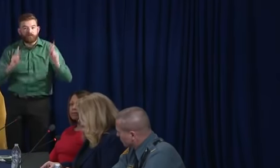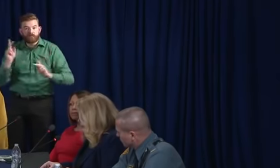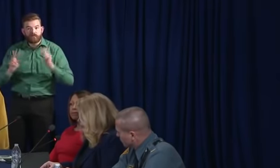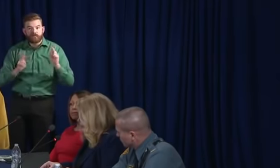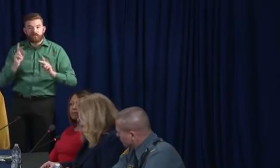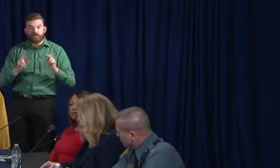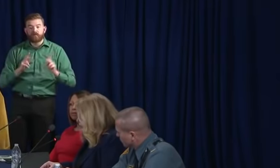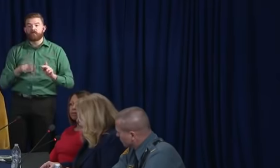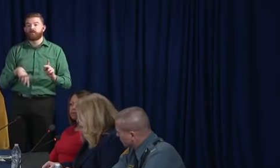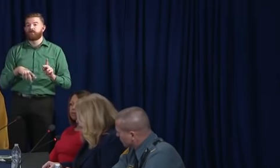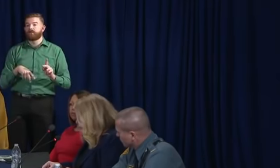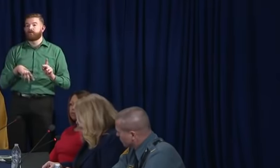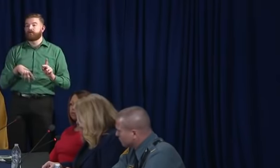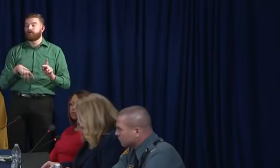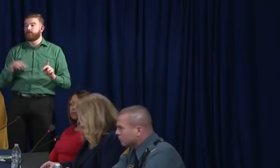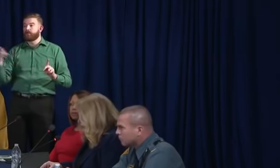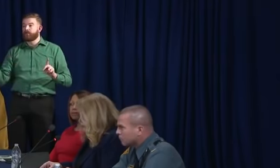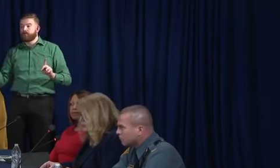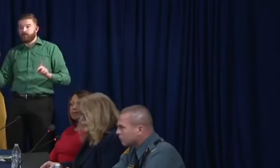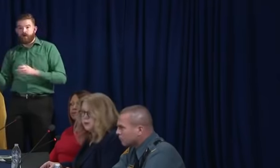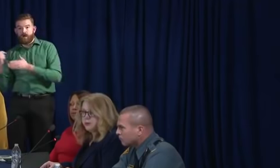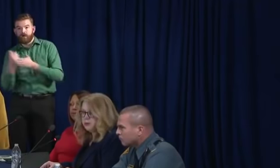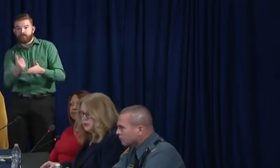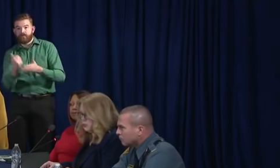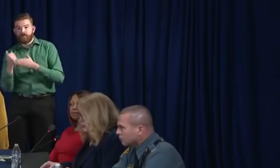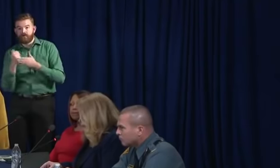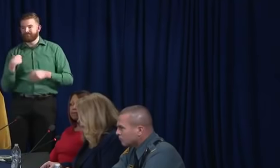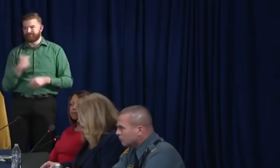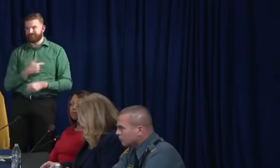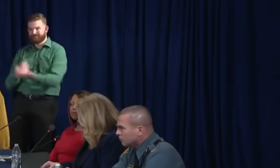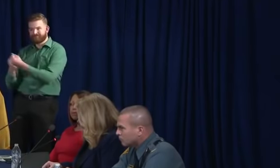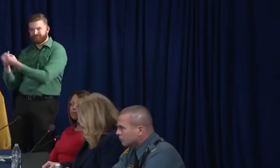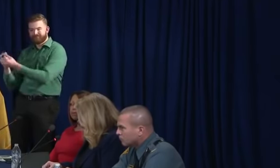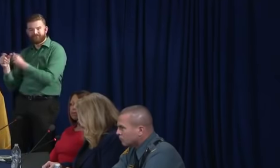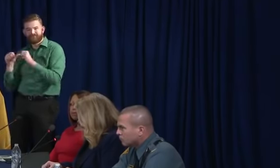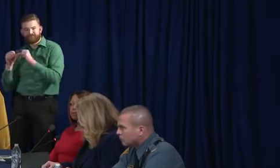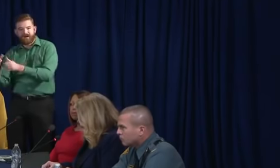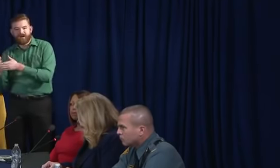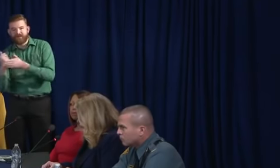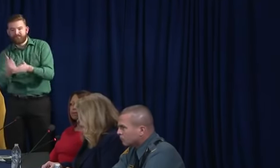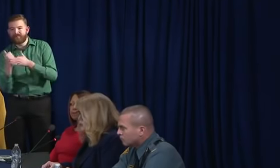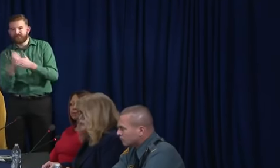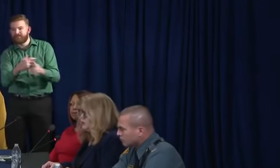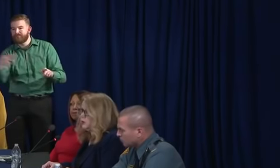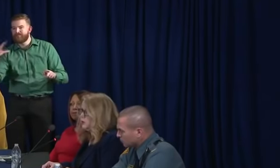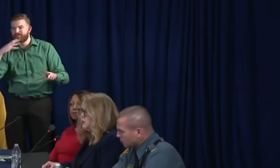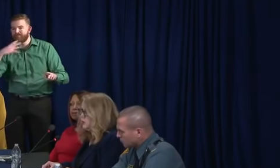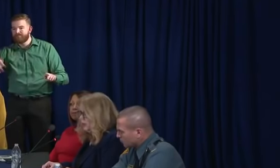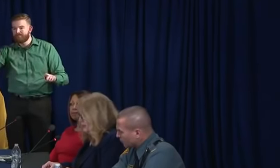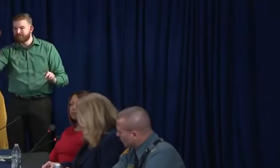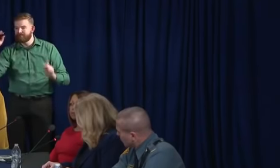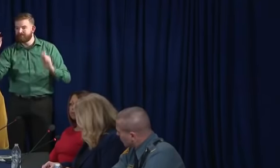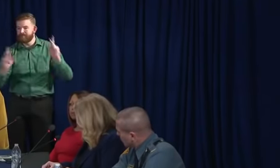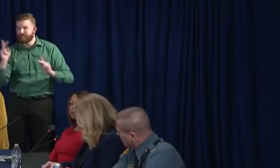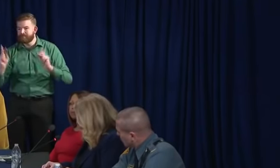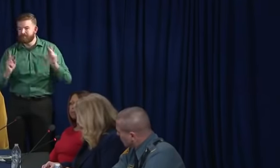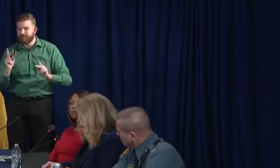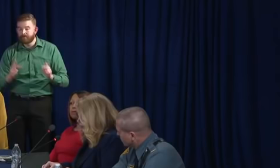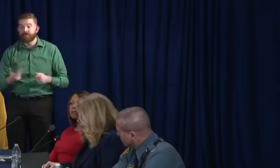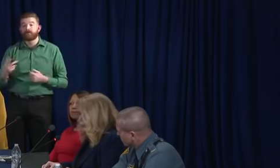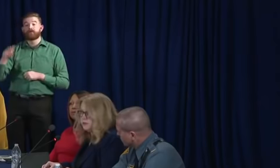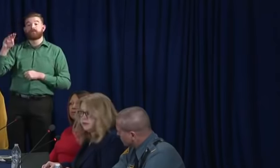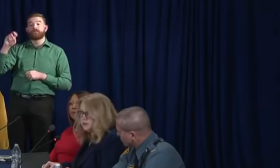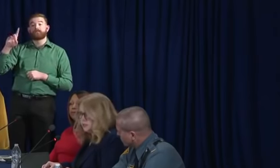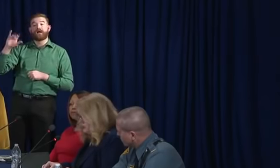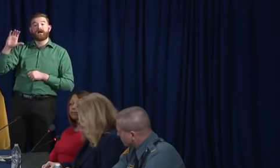partners, including by mobilizing the nurse care managers of our Medicaid health plans to do proactive outreach to all of